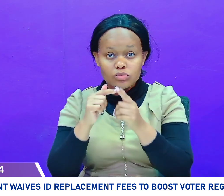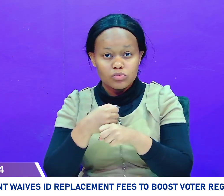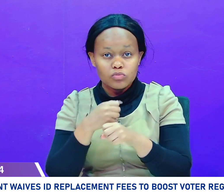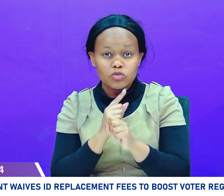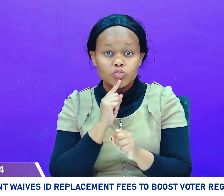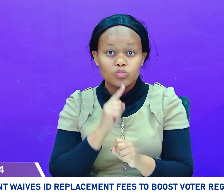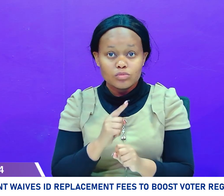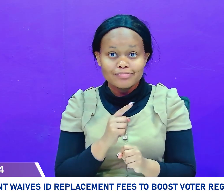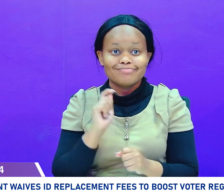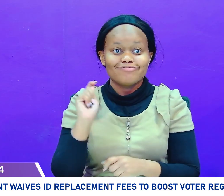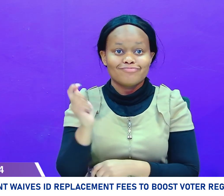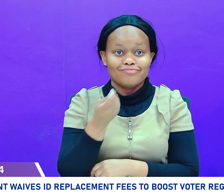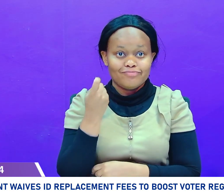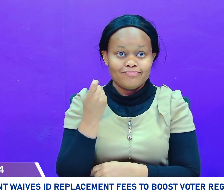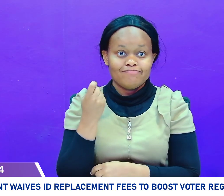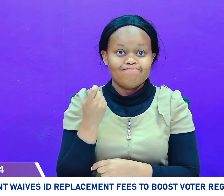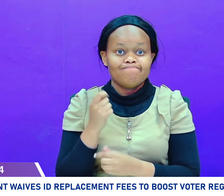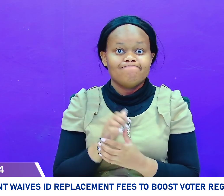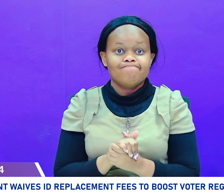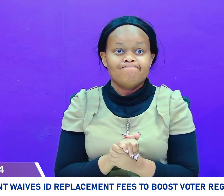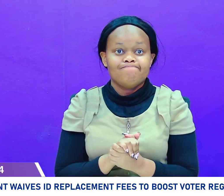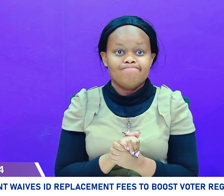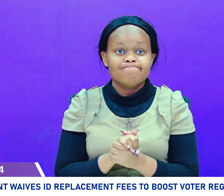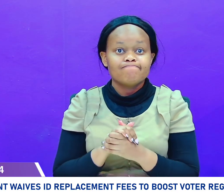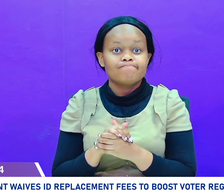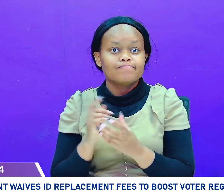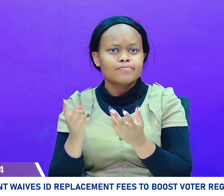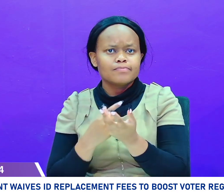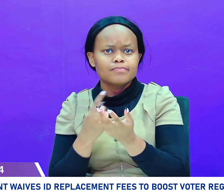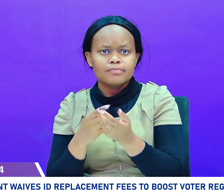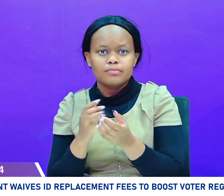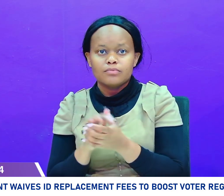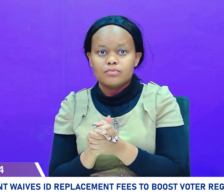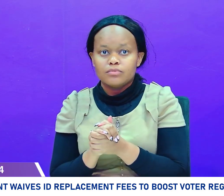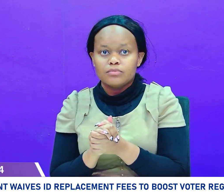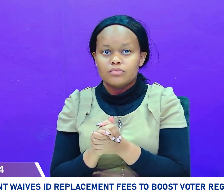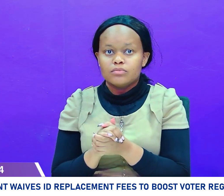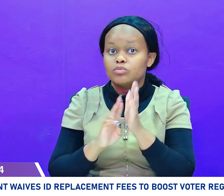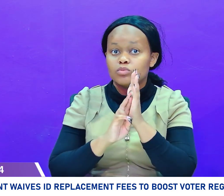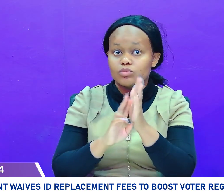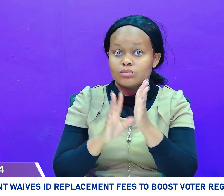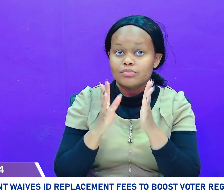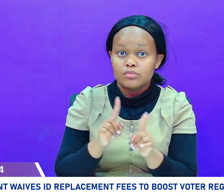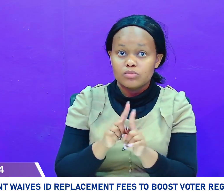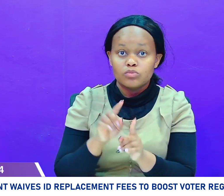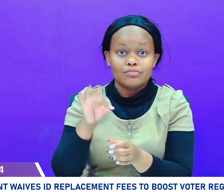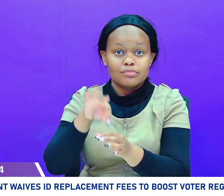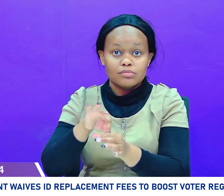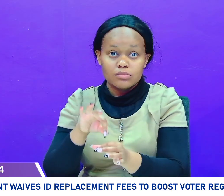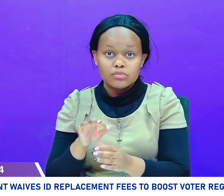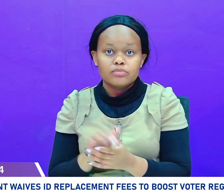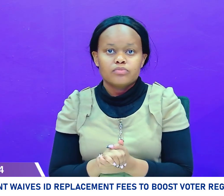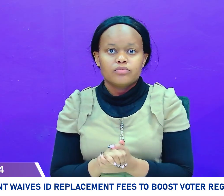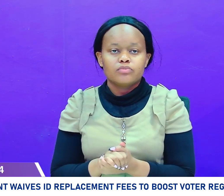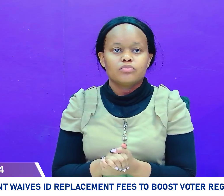The head of state said the move aims to ensure no eligible Kenyan is denied the chance